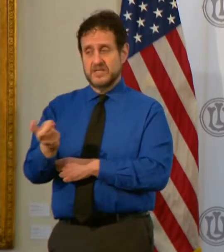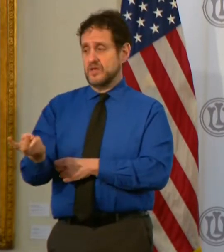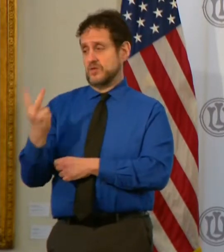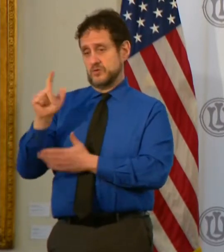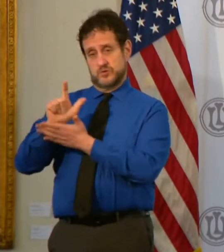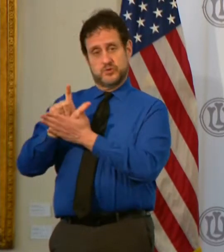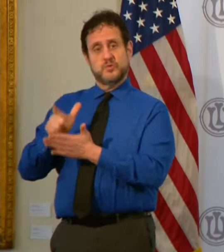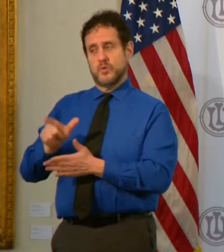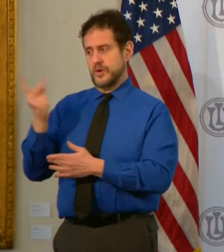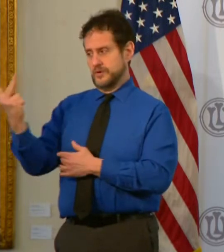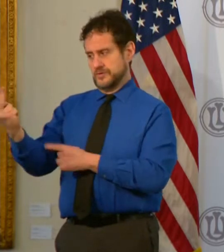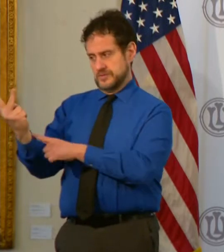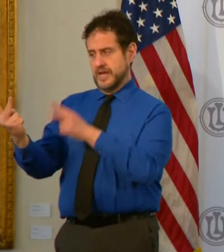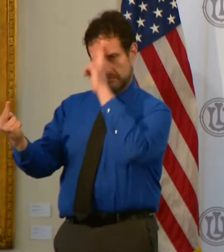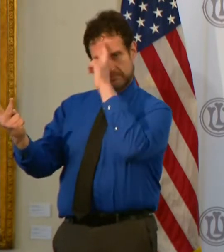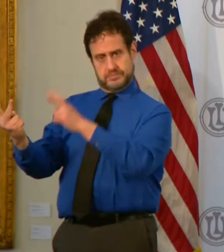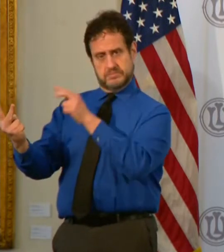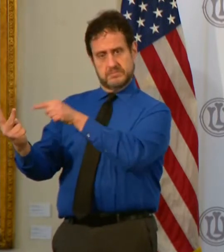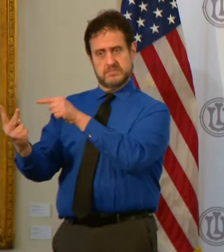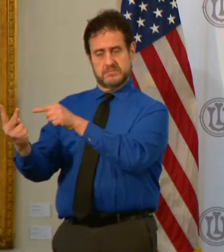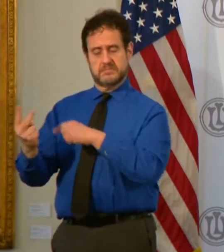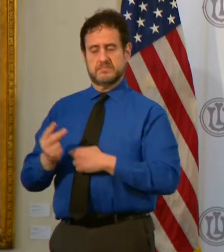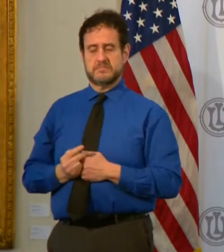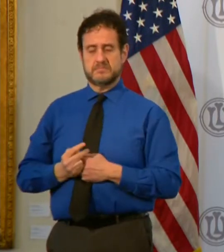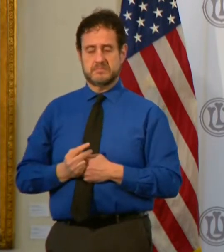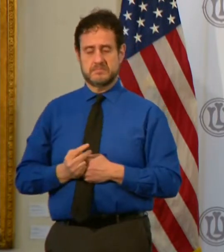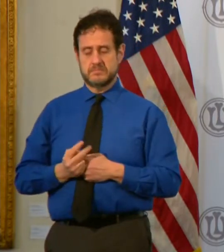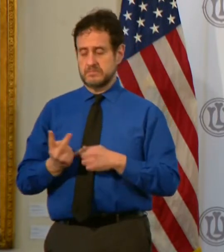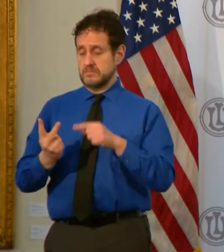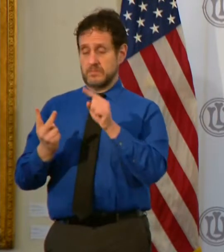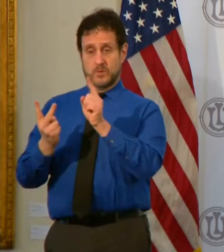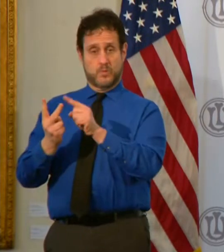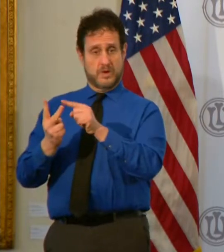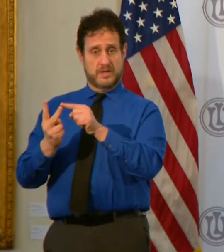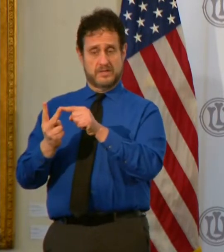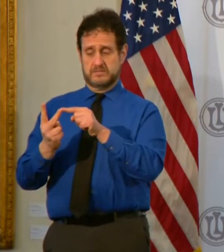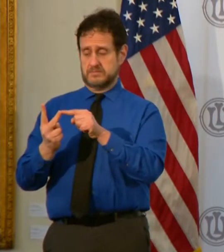whom I have a tremendous amount of respect, one of whom